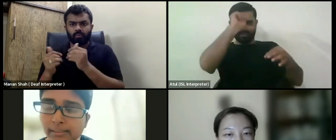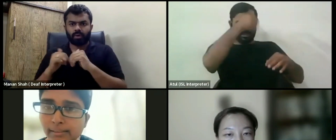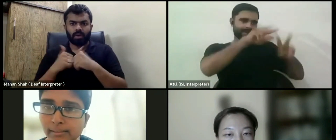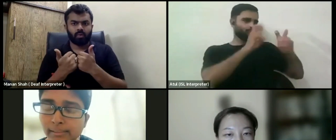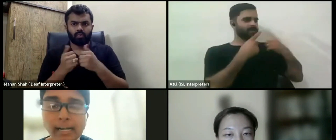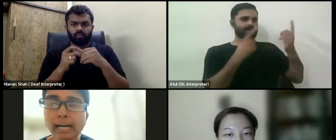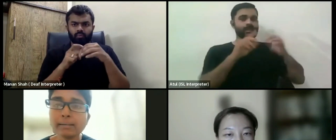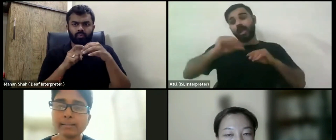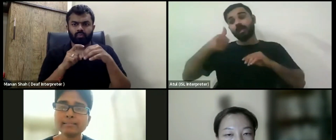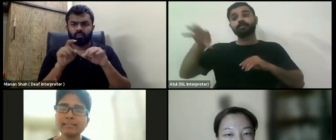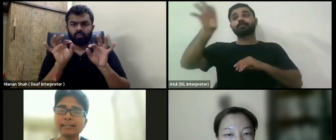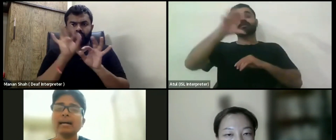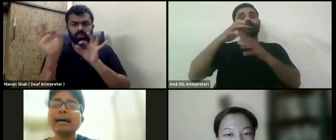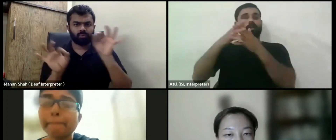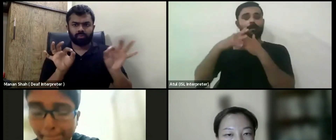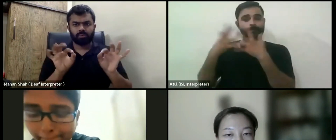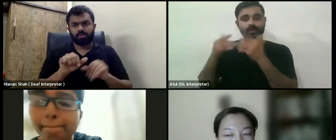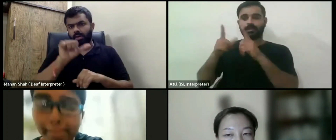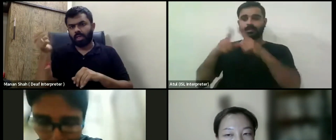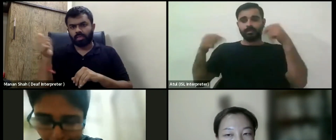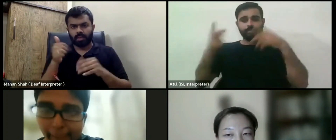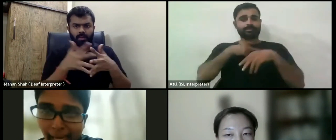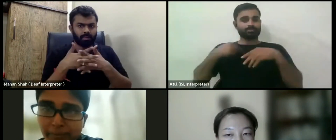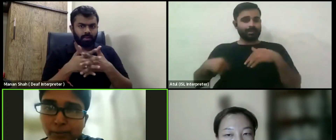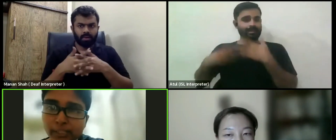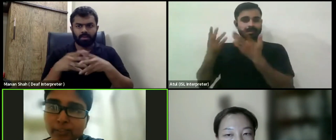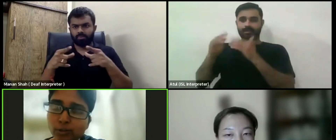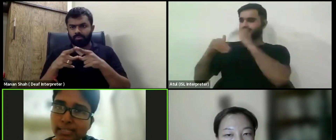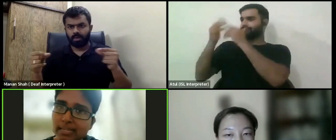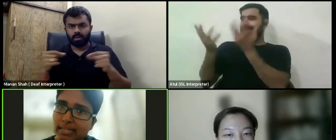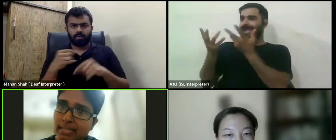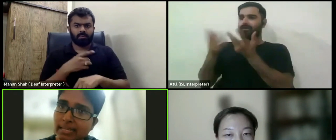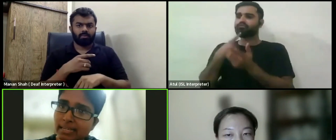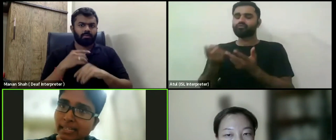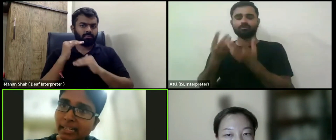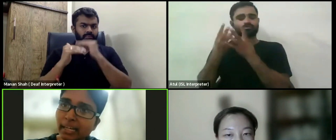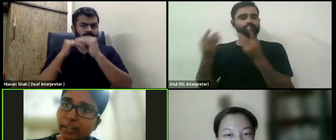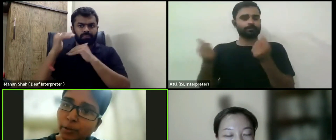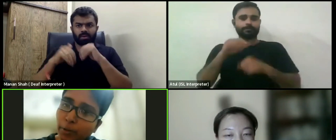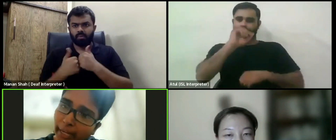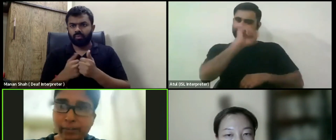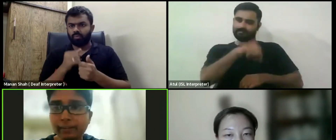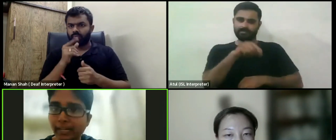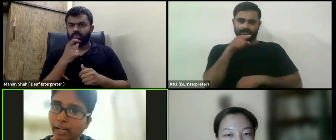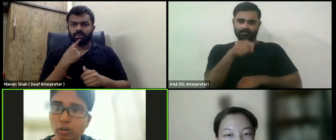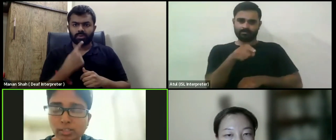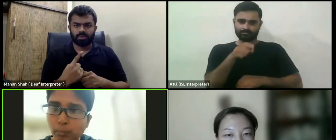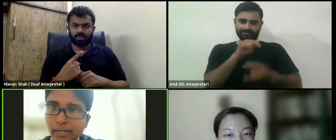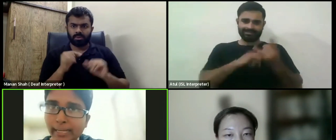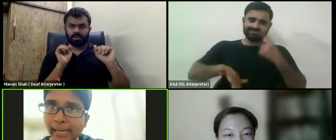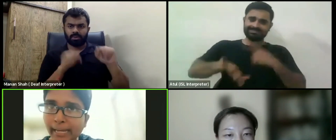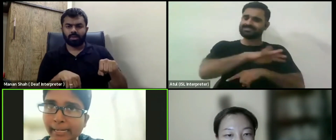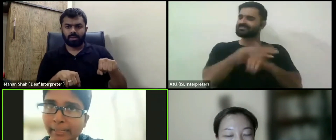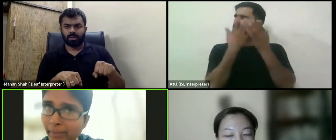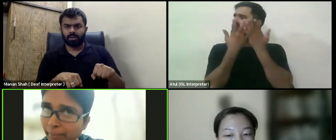country. It is even developed country how to do it. Yeah, absolutely. So this is the scenario everywhere across the